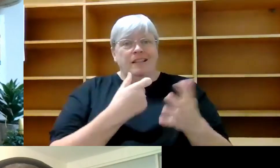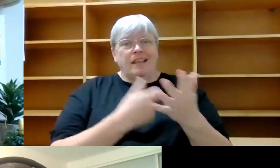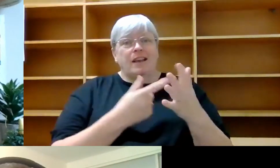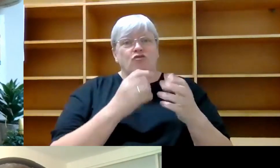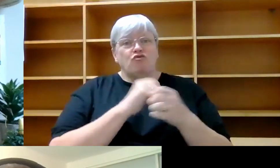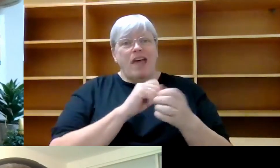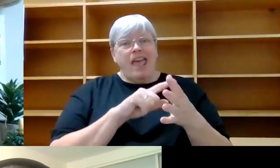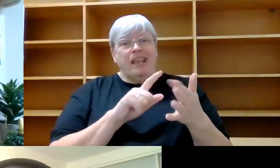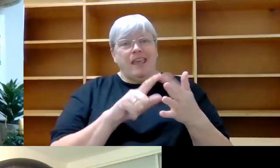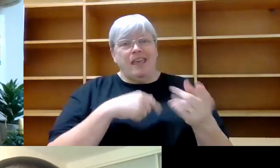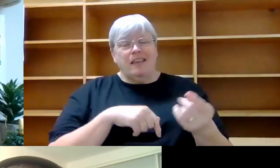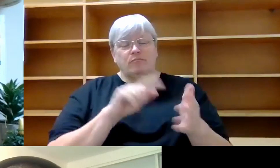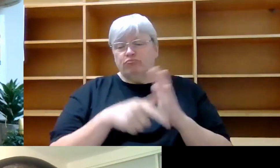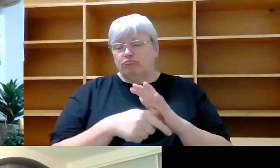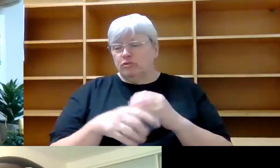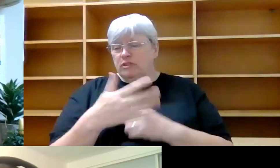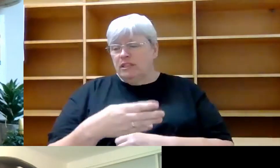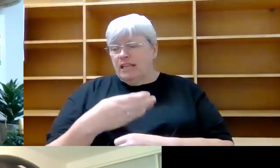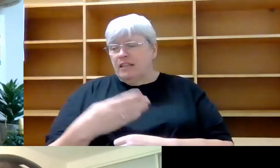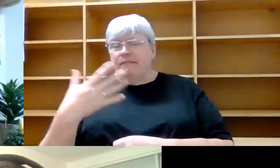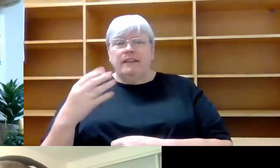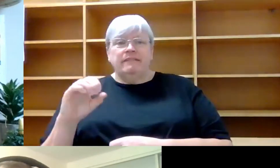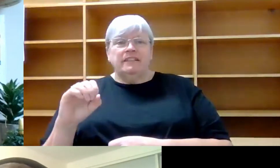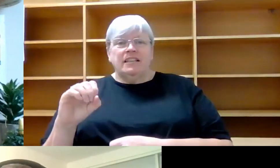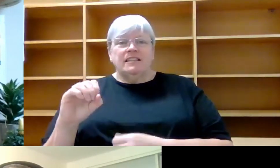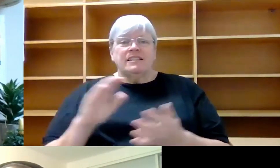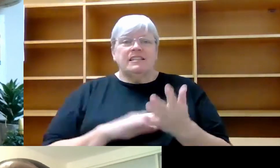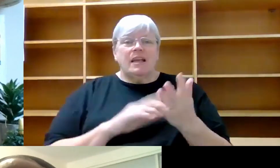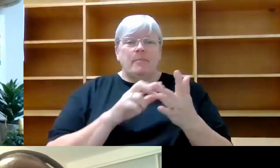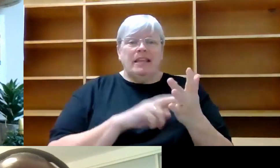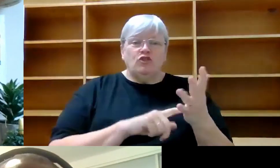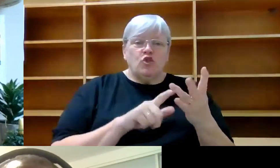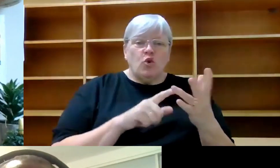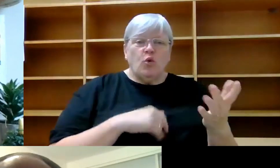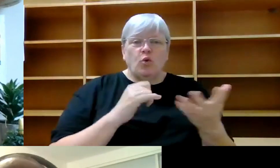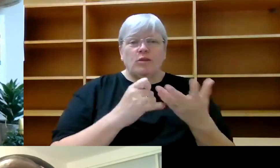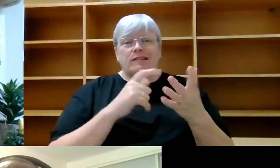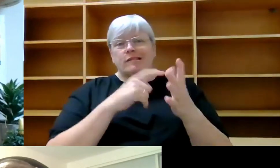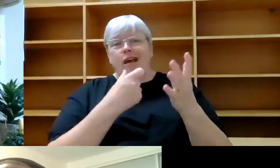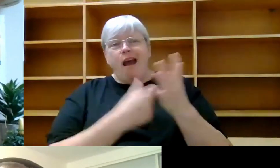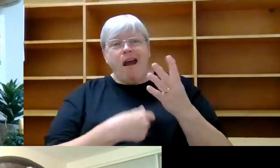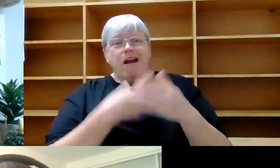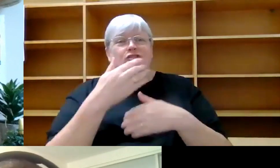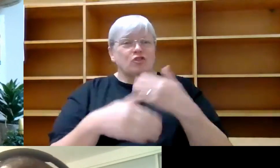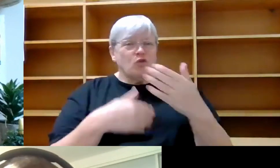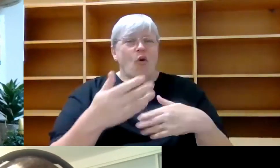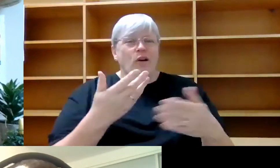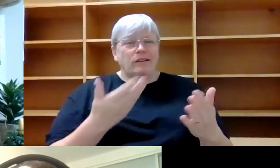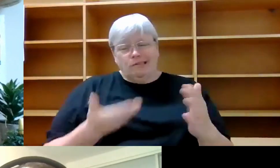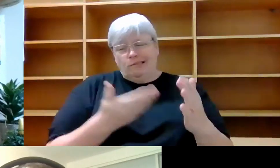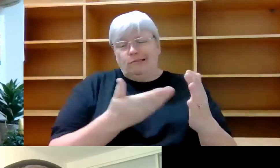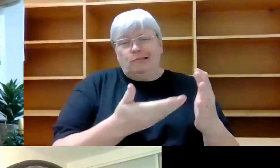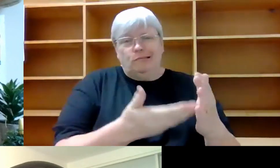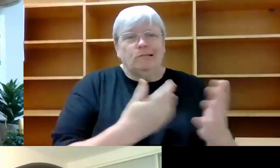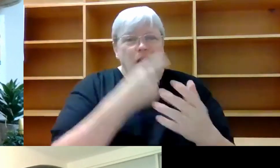when I say reggae, before that was mento and ska and so on. So we could see the echoes of their belief systems in their culture.